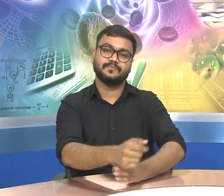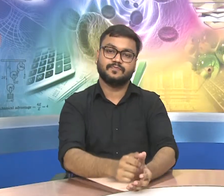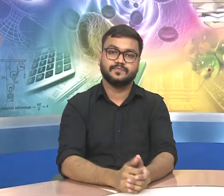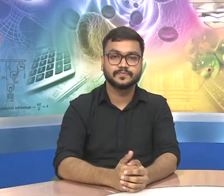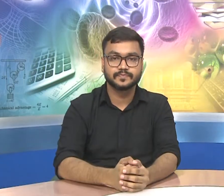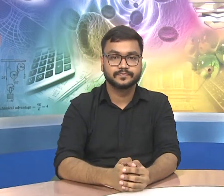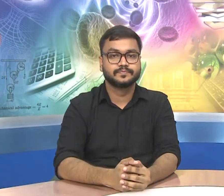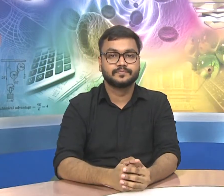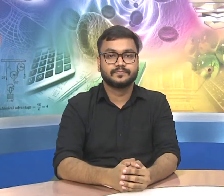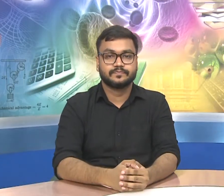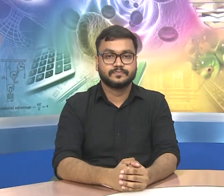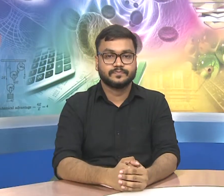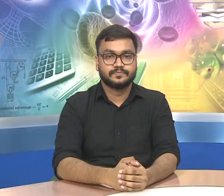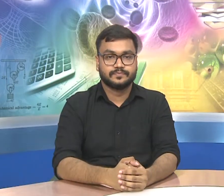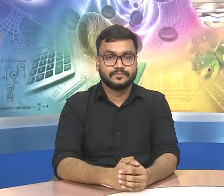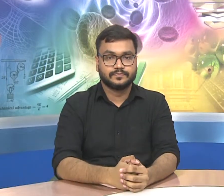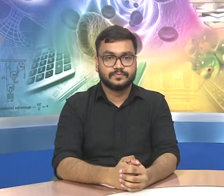then eagle.